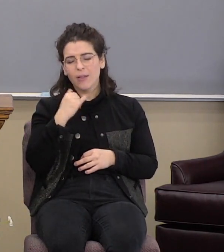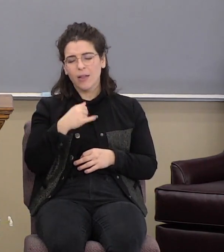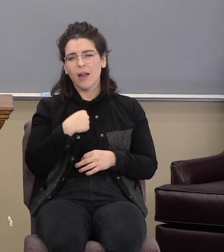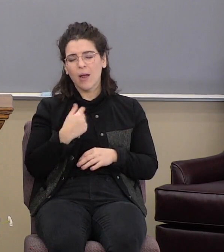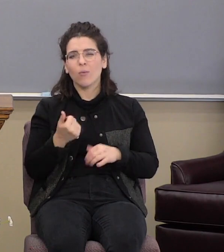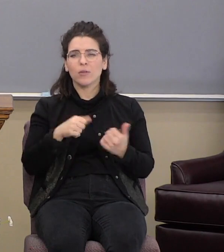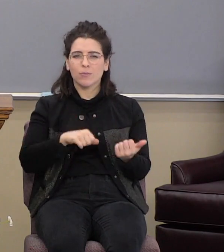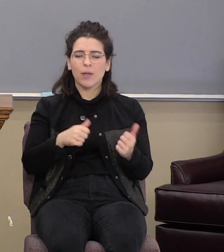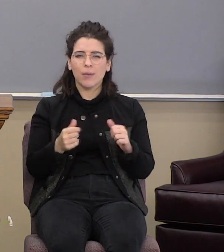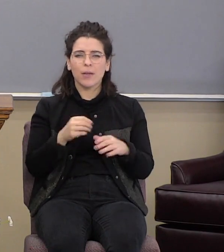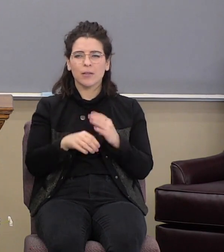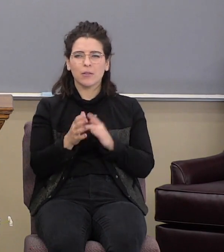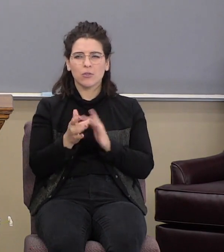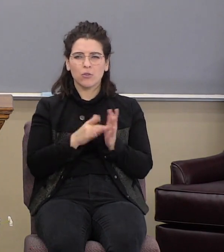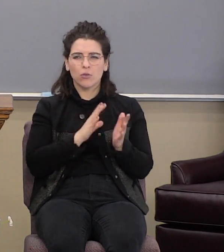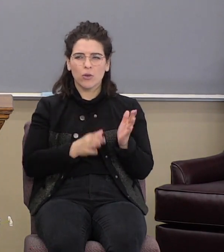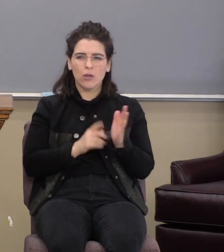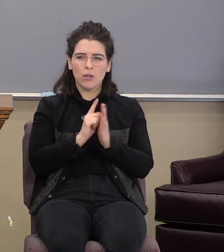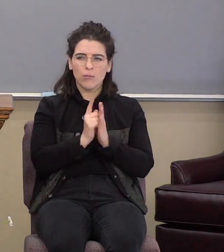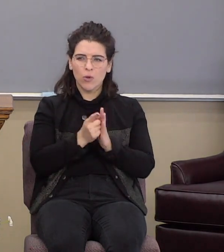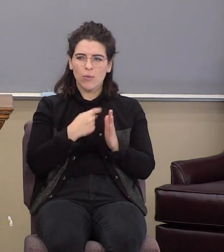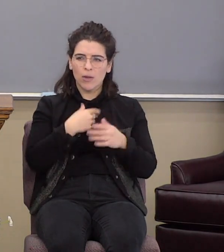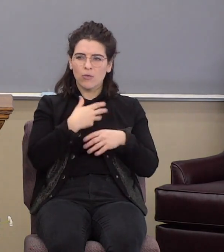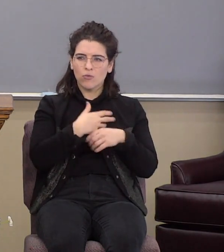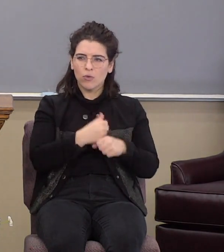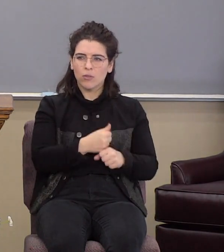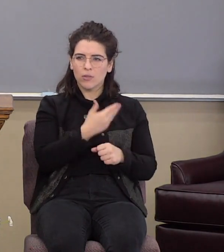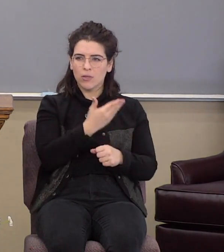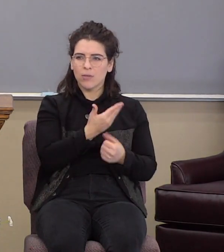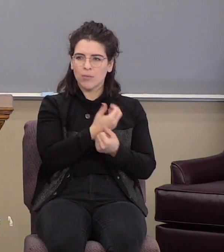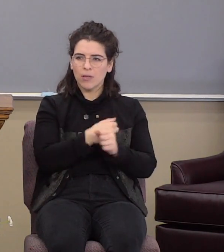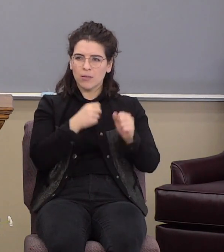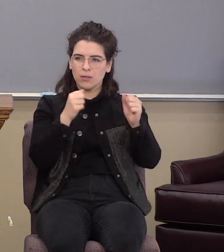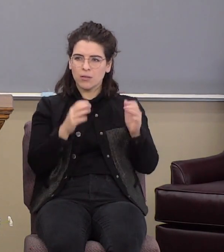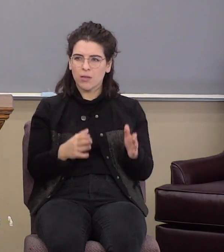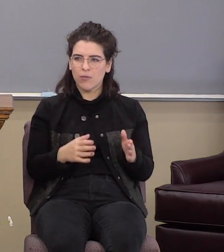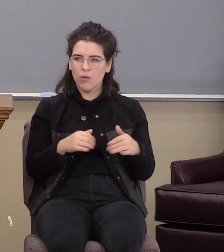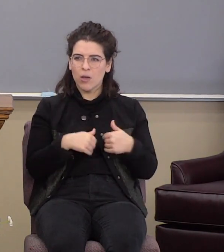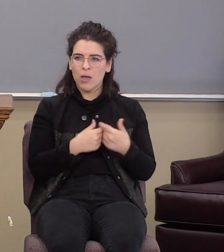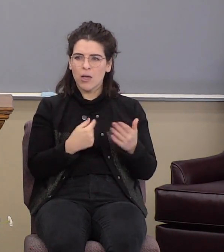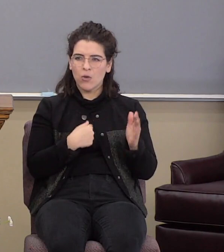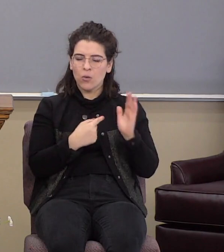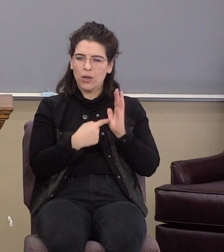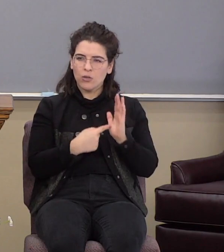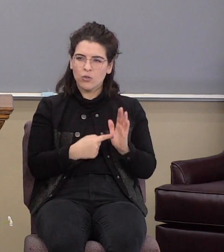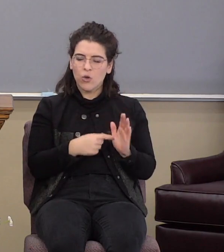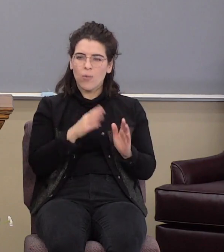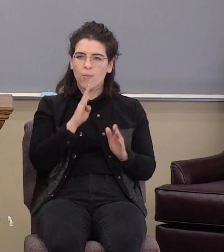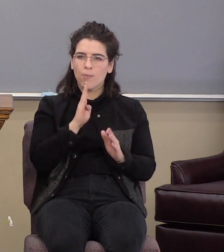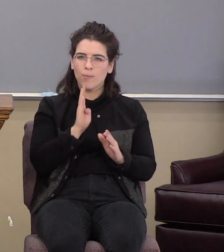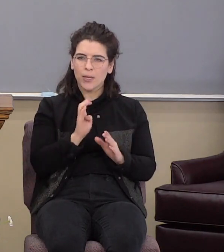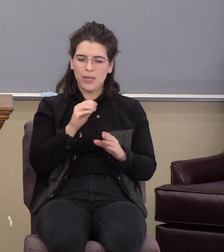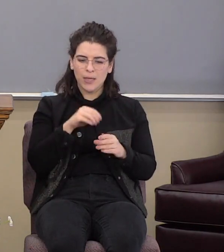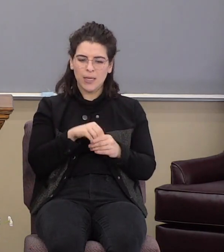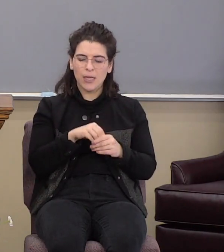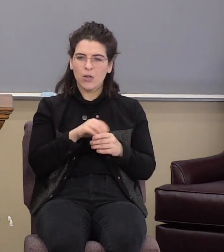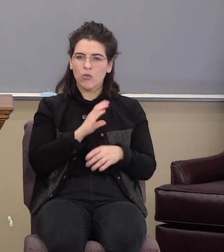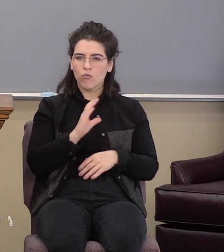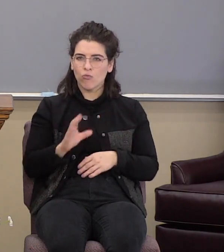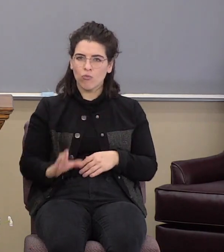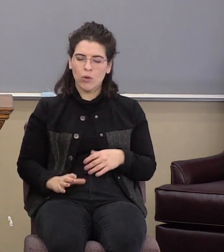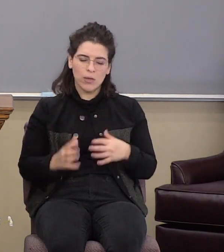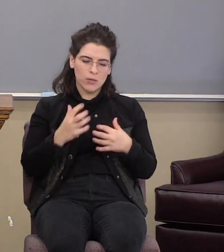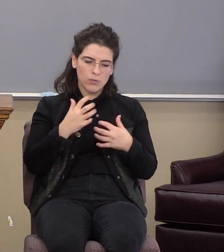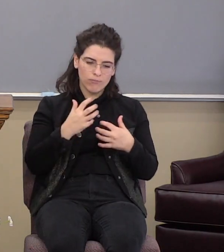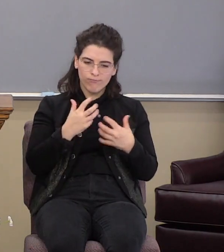into Jesus Christ the moment I trusted Him as my Savior. Okay, how do we illustrate being in Christ. Again, rough illustration I just came